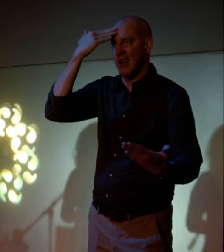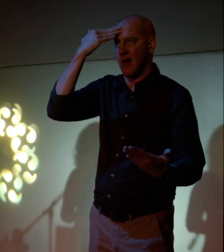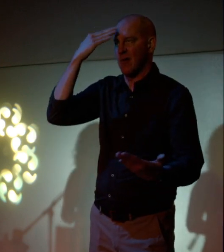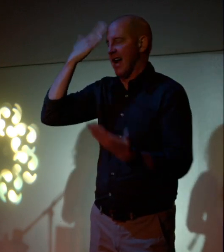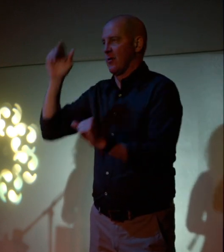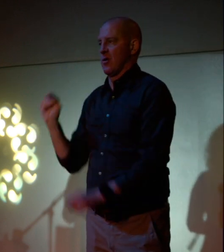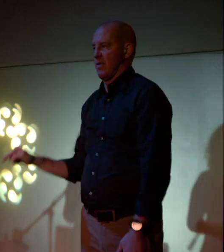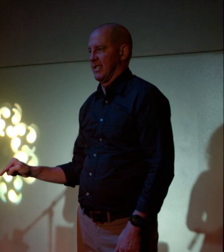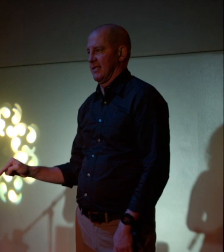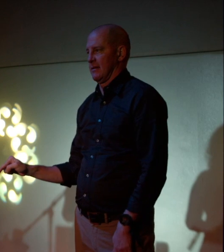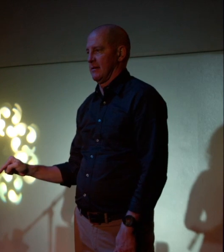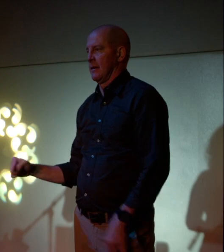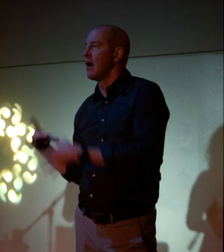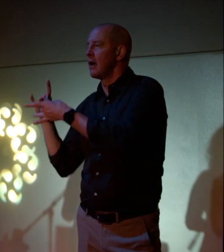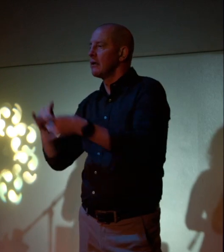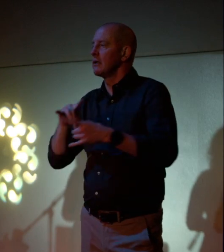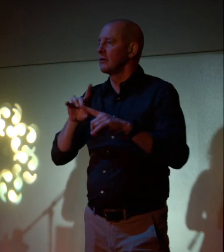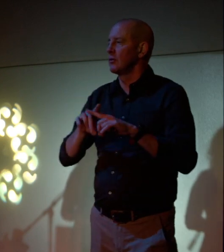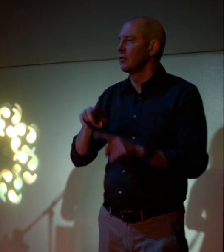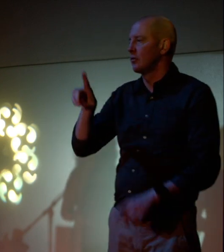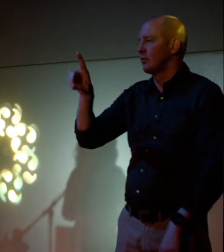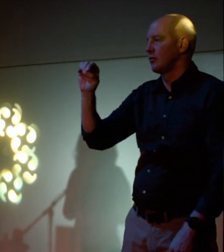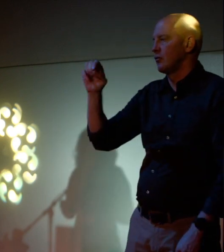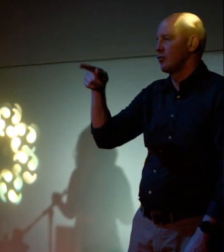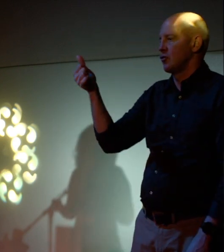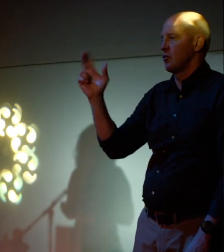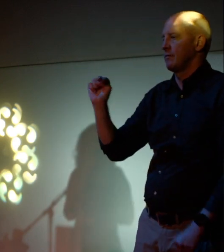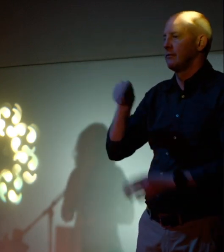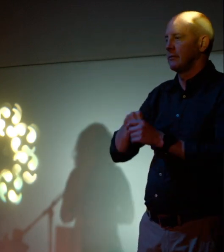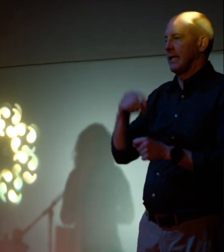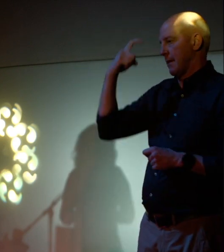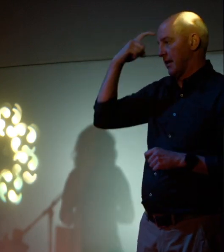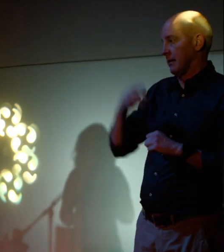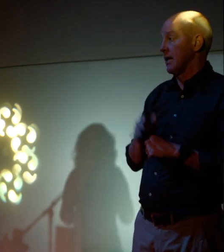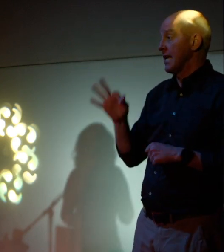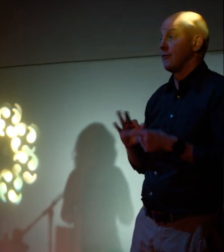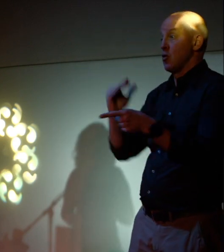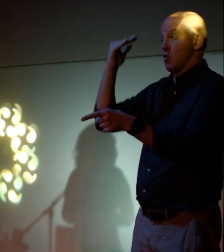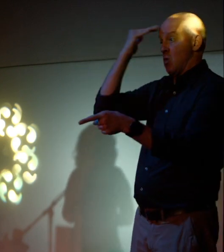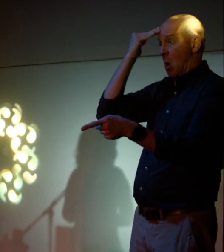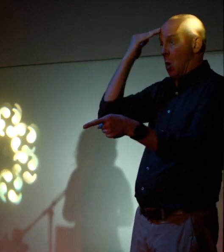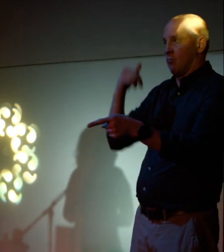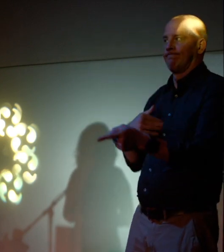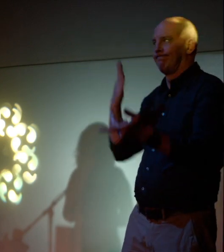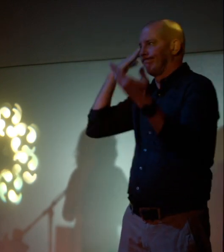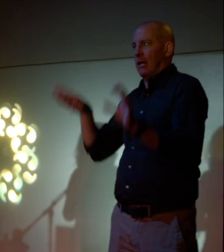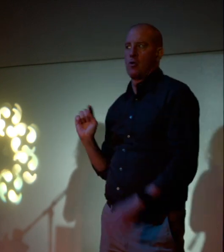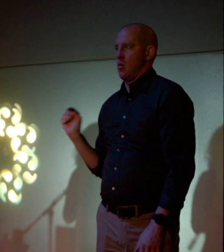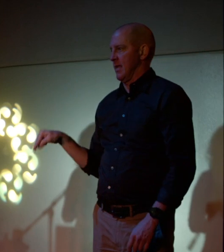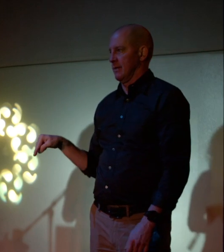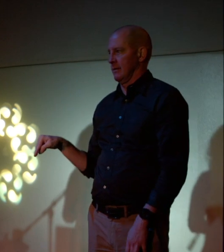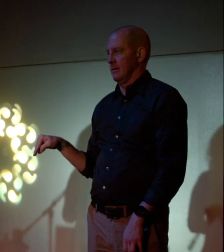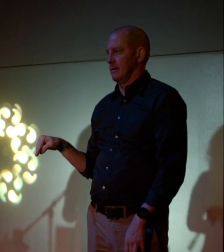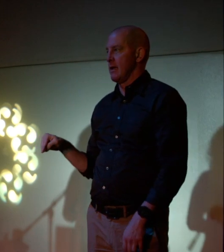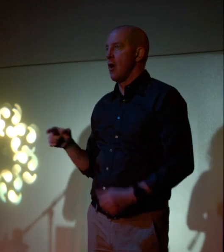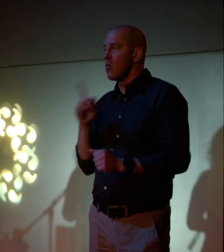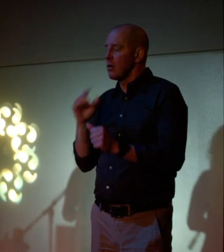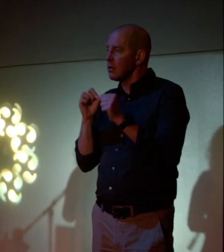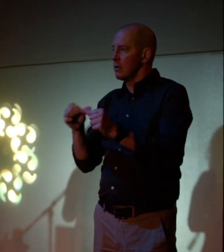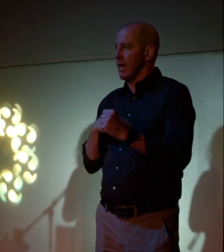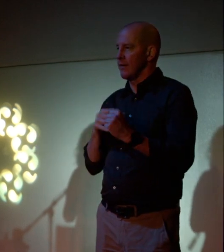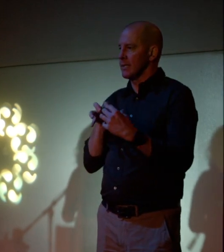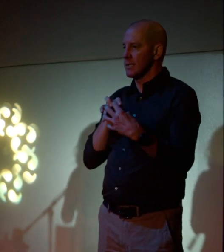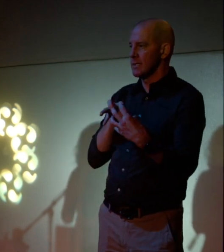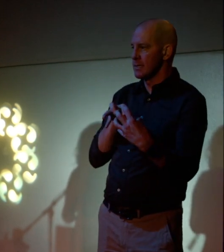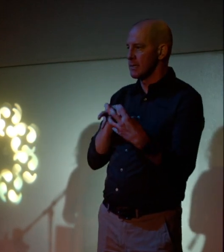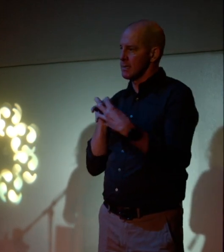both of which are associated with dopamine in the brain. And as long as you know that you don't know, this tension exists. It